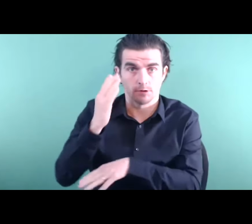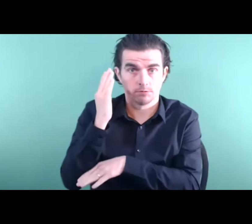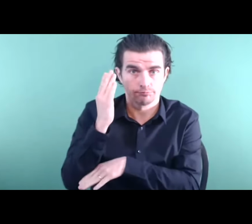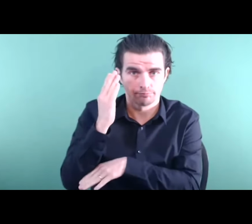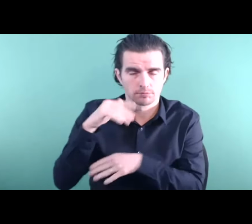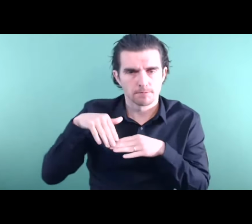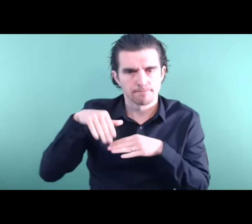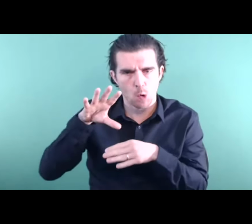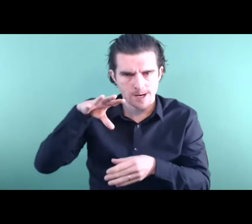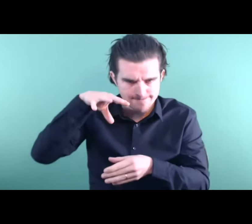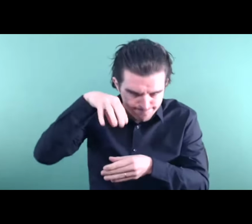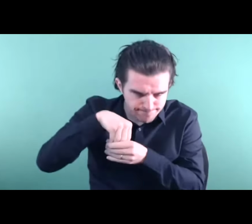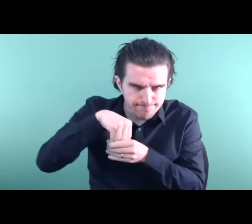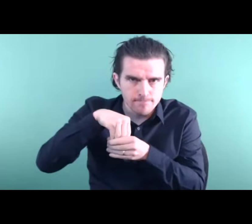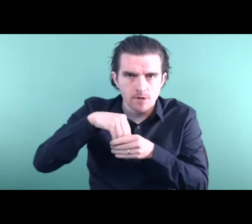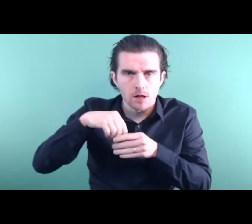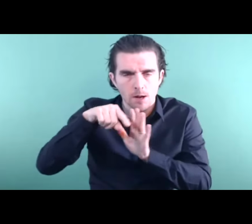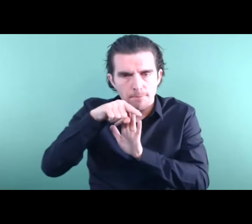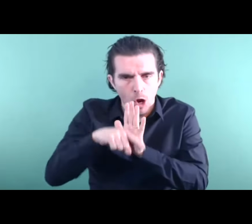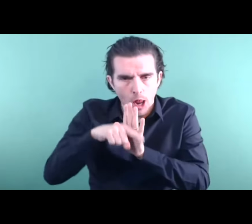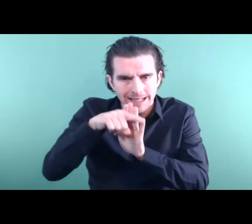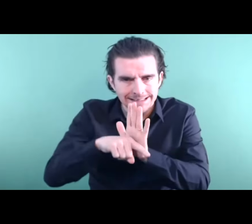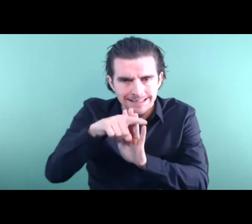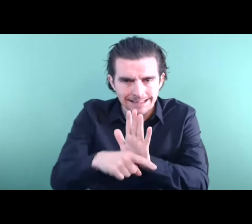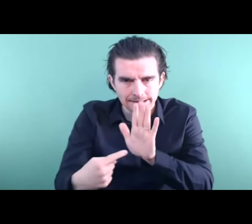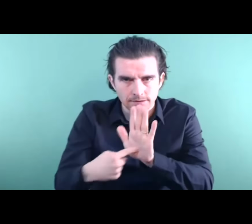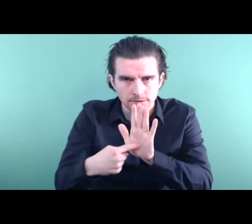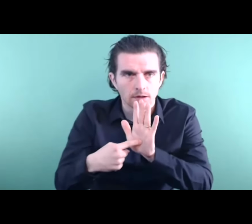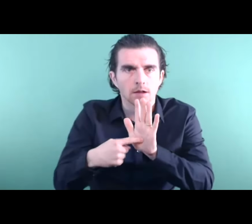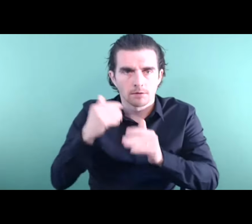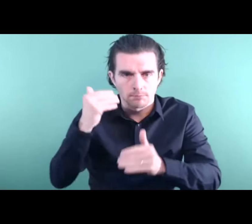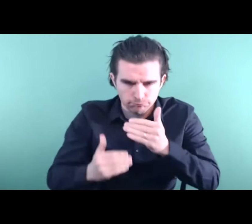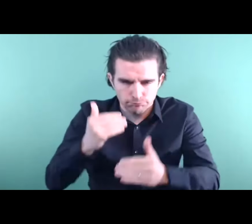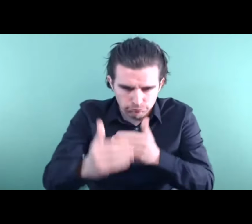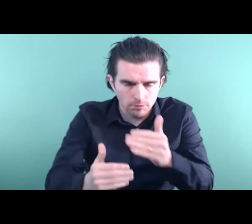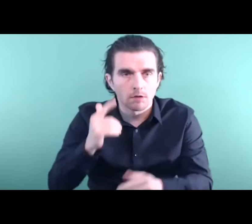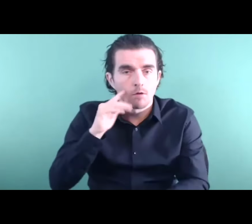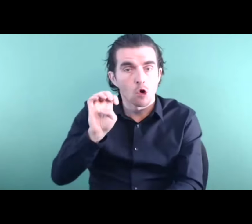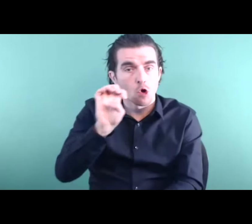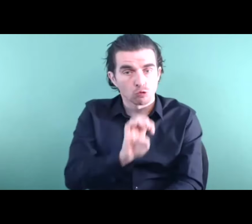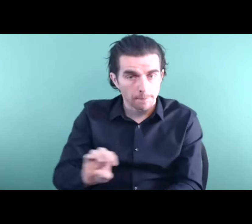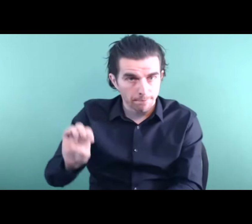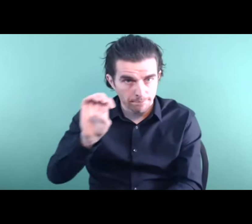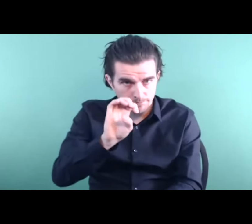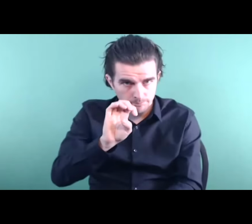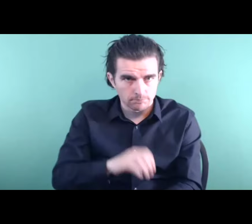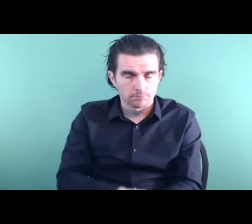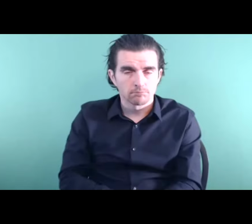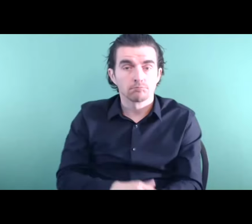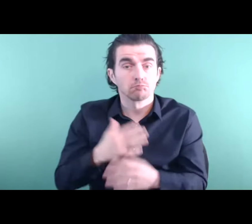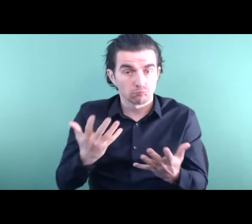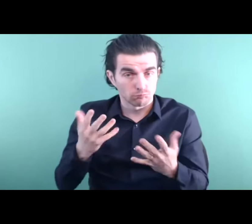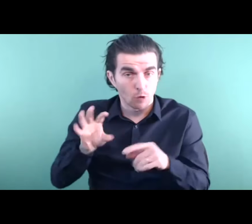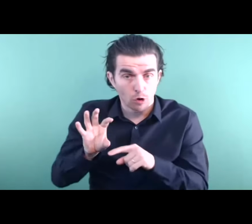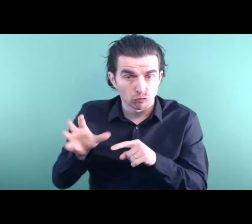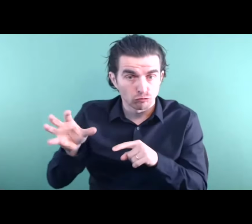level. So we'll be coming to them in a minute. But again, it's a similar kind of set